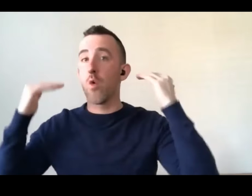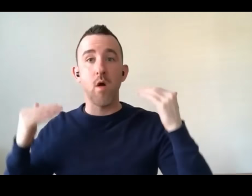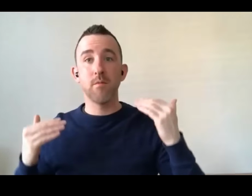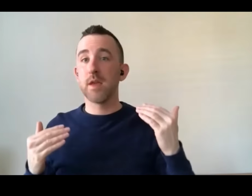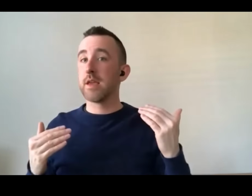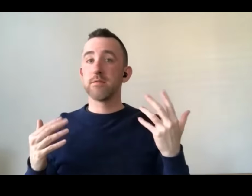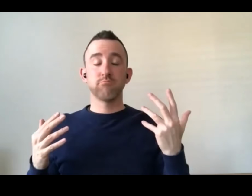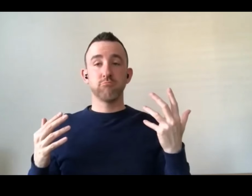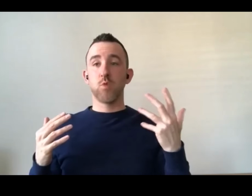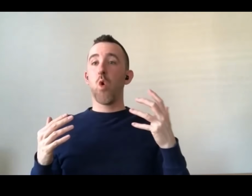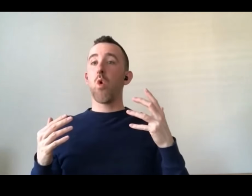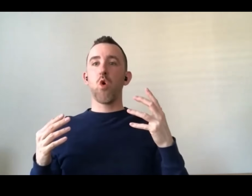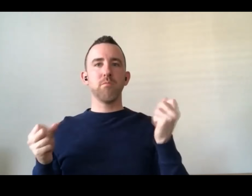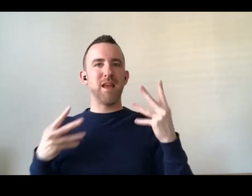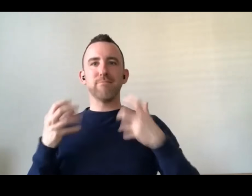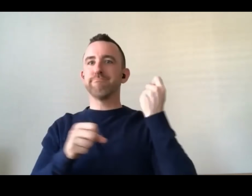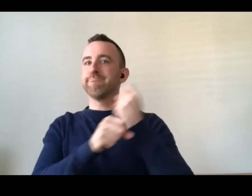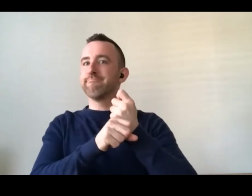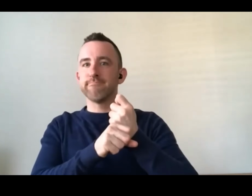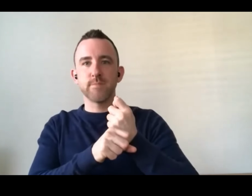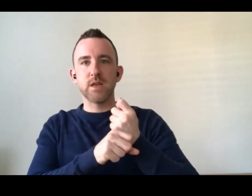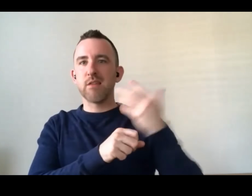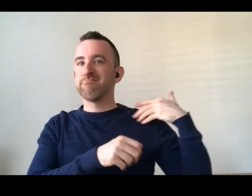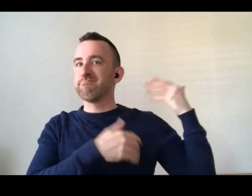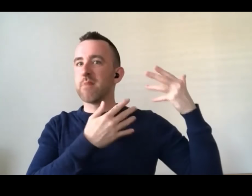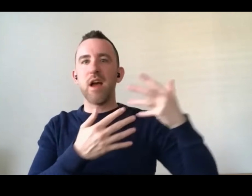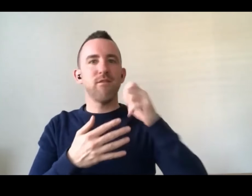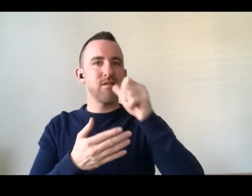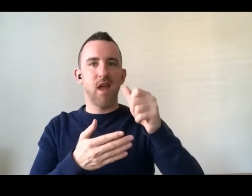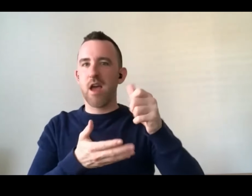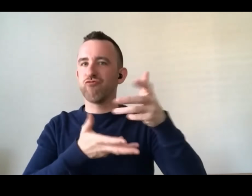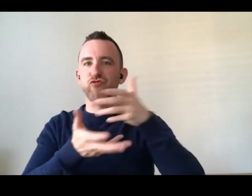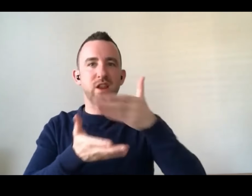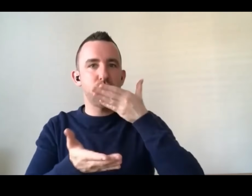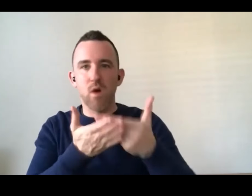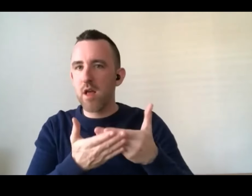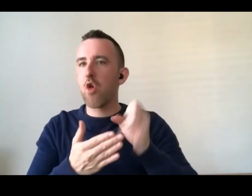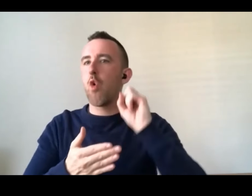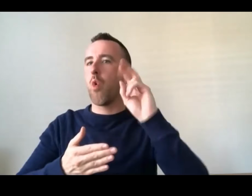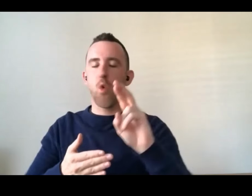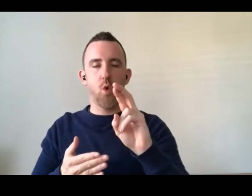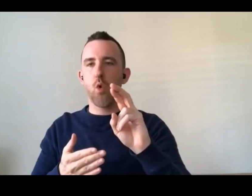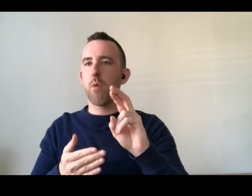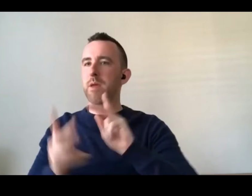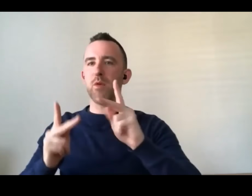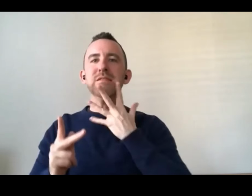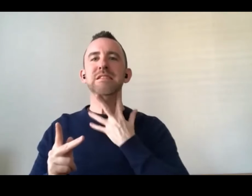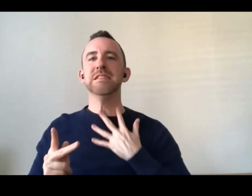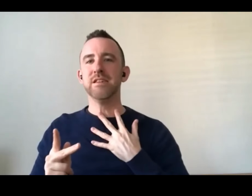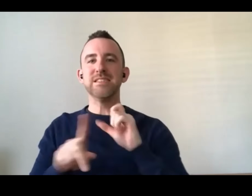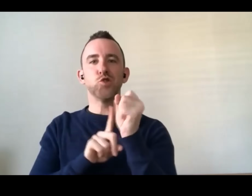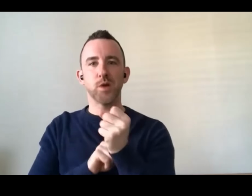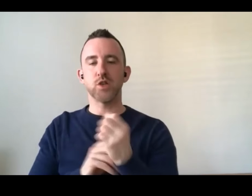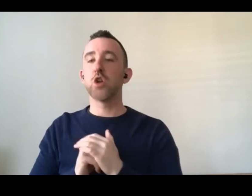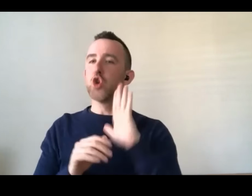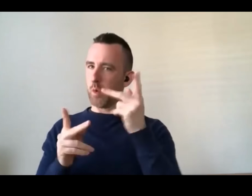decades and centuries of mistreatment, or, you know, people in dire circumstances. You will find that out during